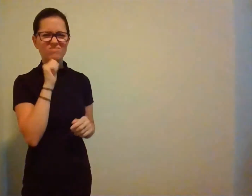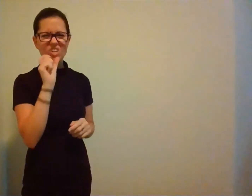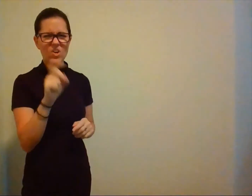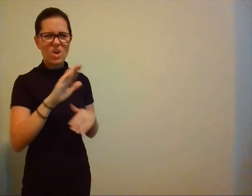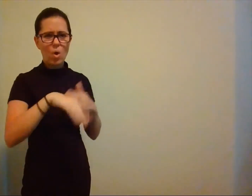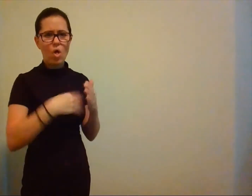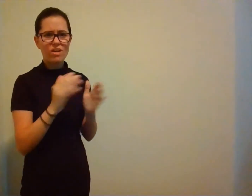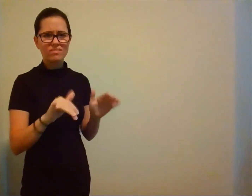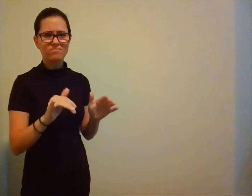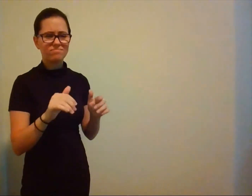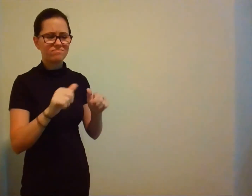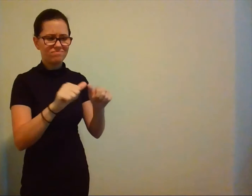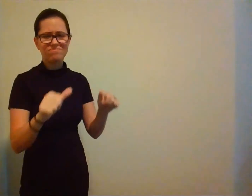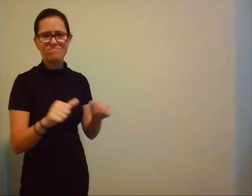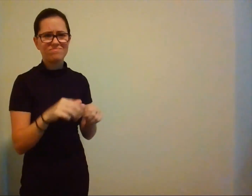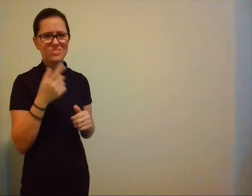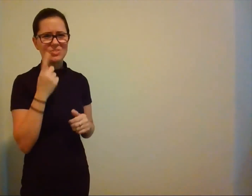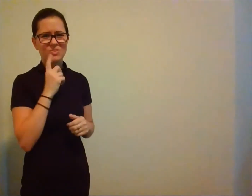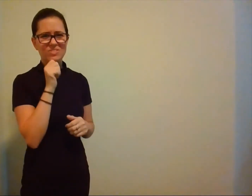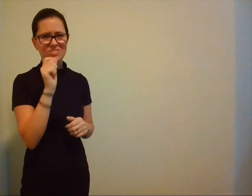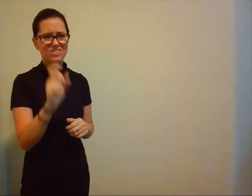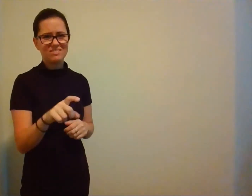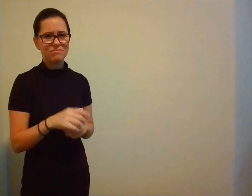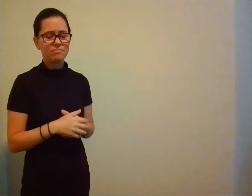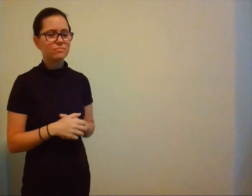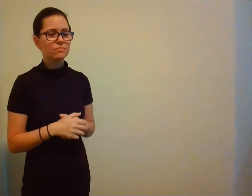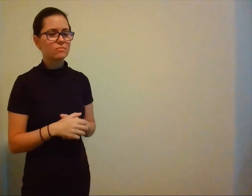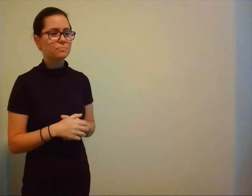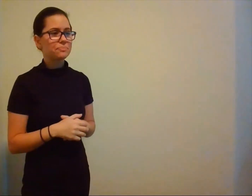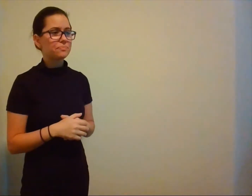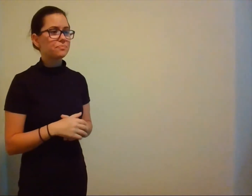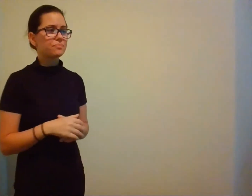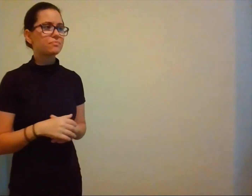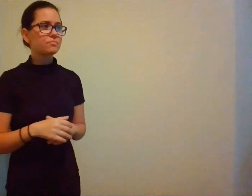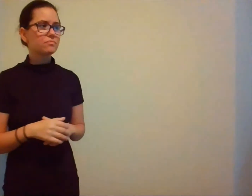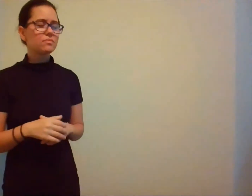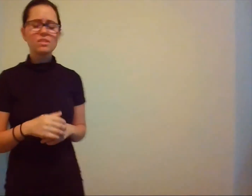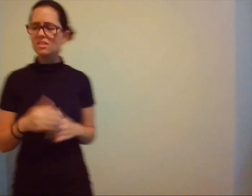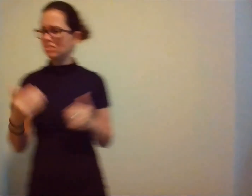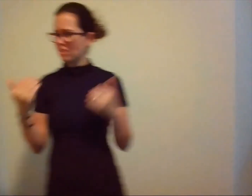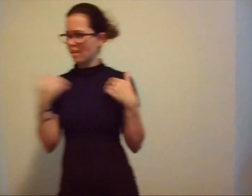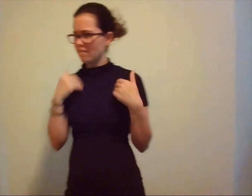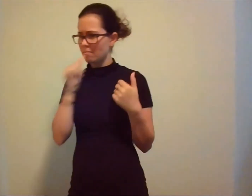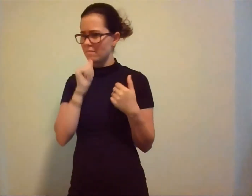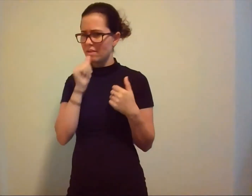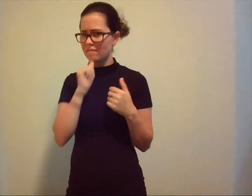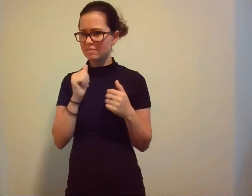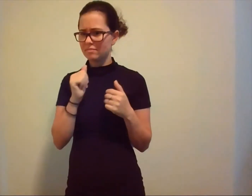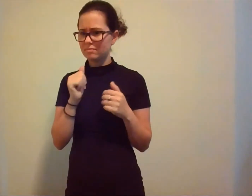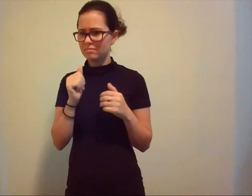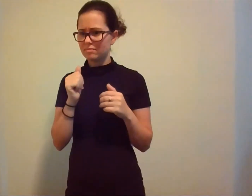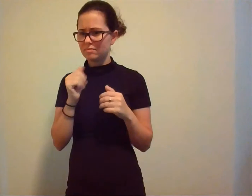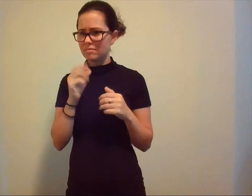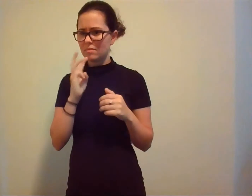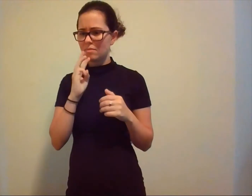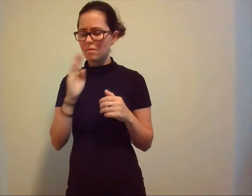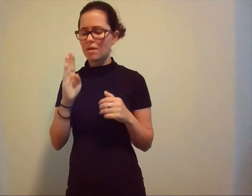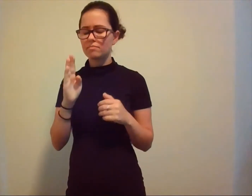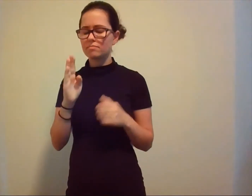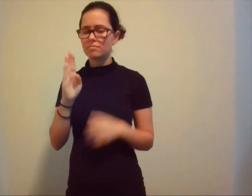but no beach can be made private, but there were signs on all of the decks around there that said private property. The